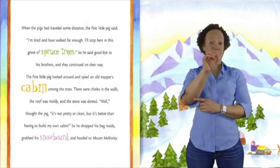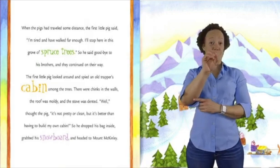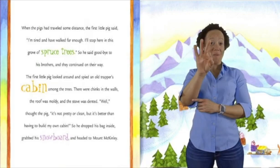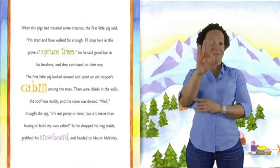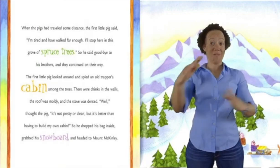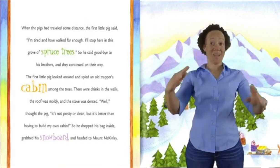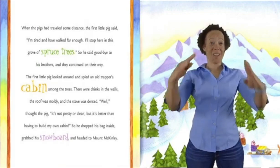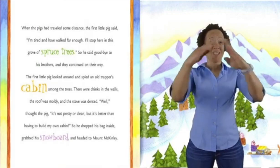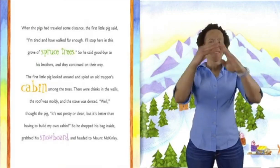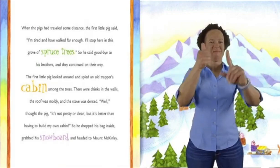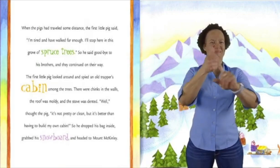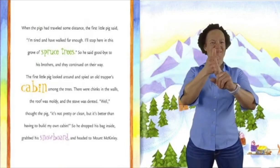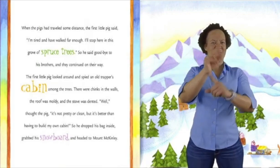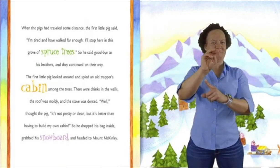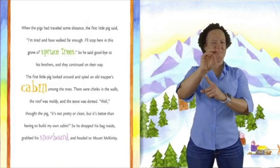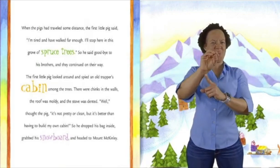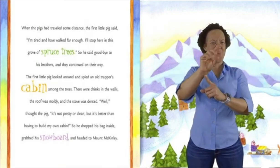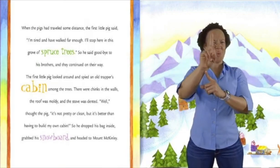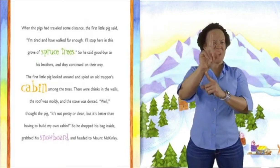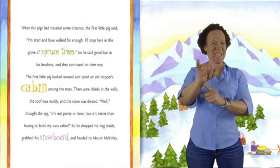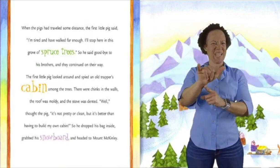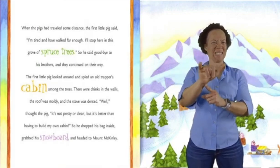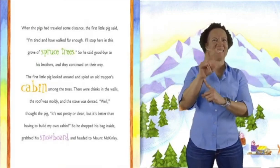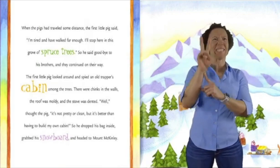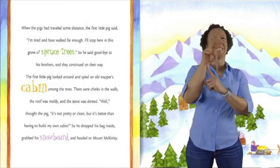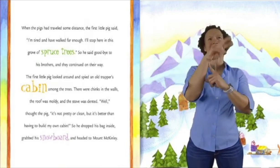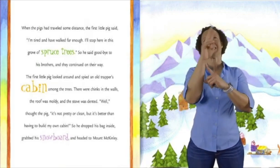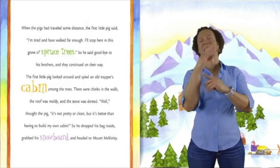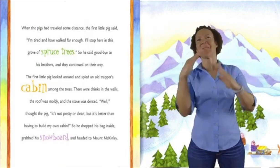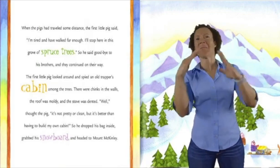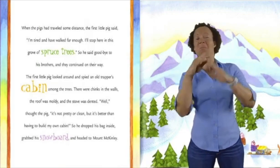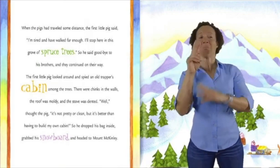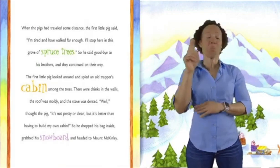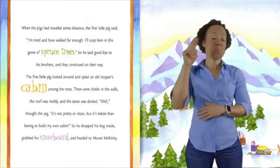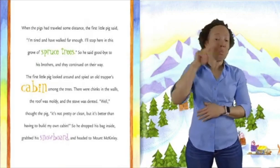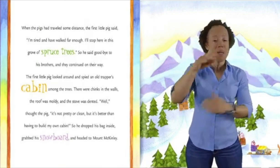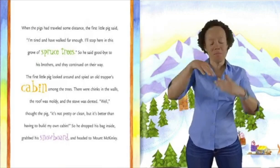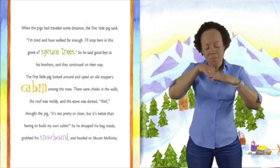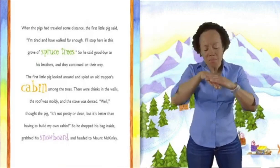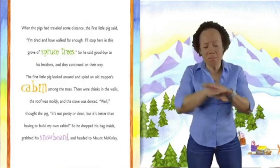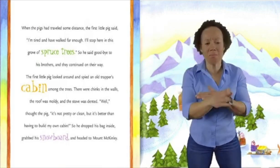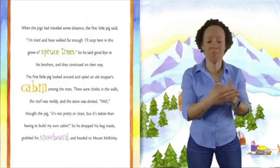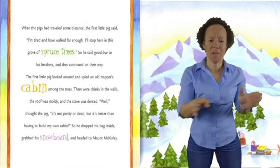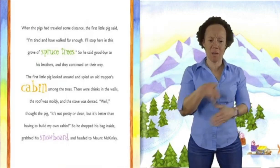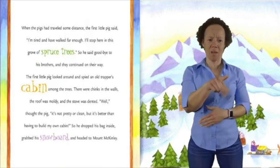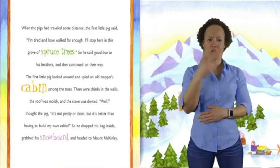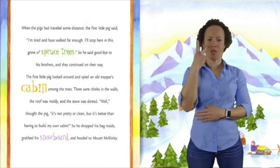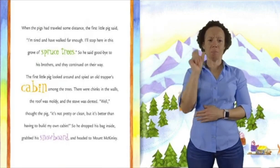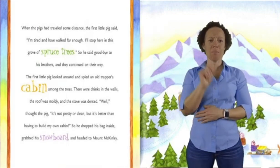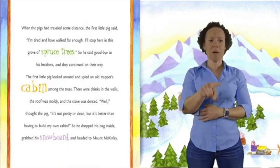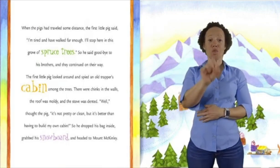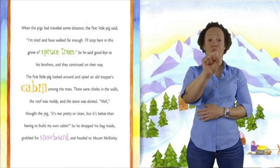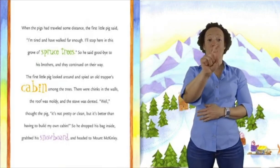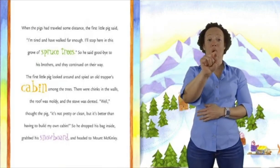"Well," thought the pig, "it's not pretty or clean, but it's better than having to build my own